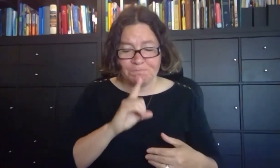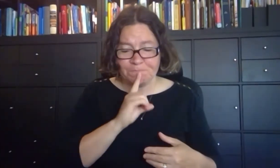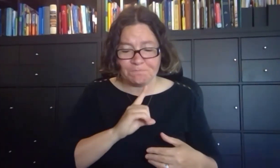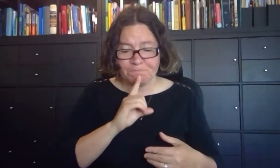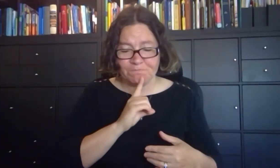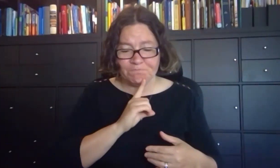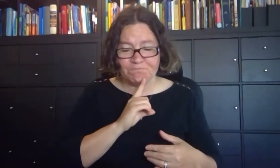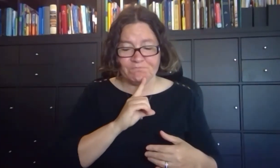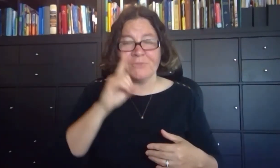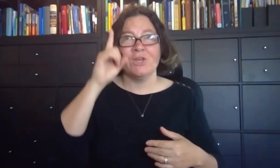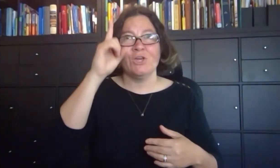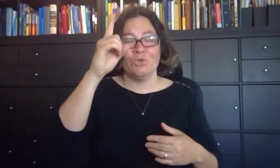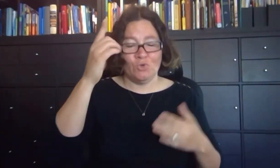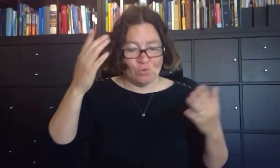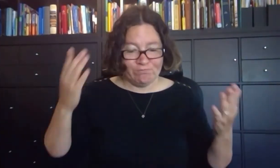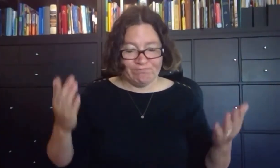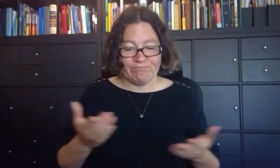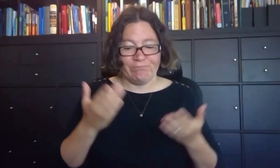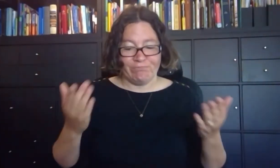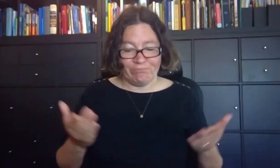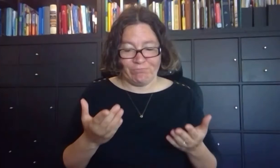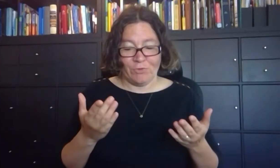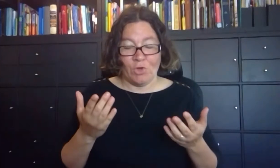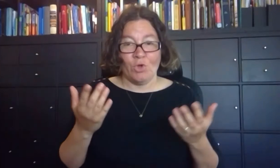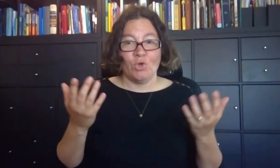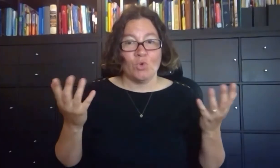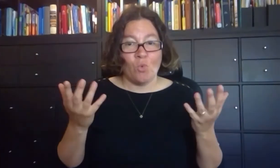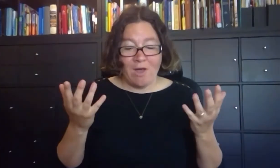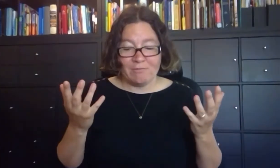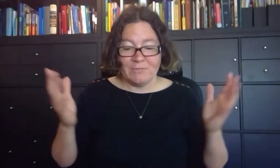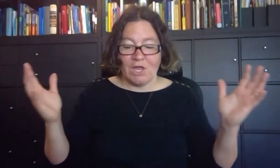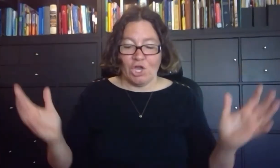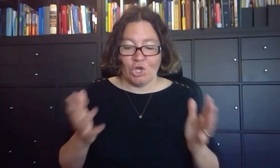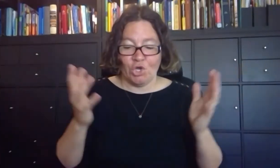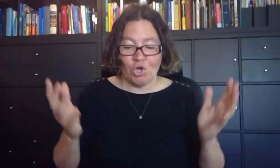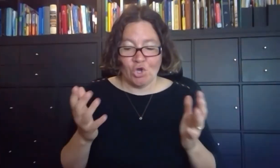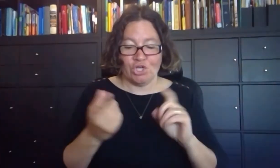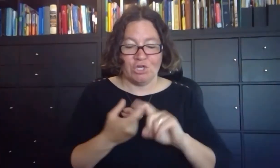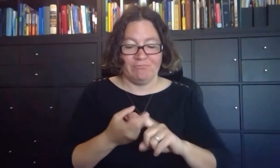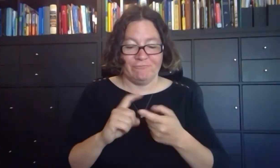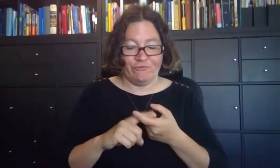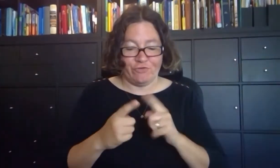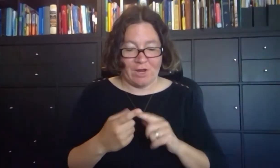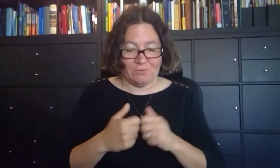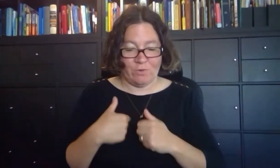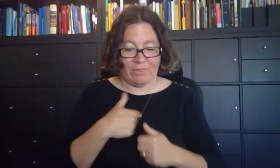When we feel lonely, you are here to encourage and befriend